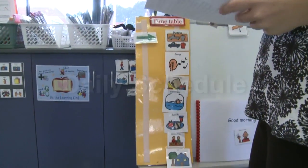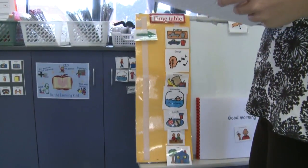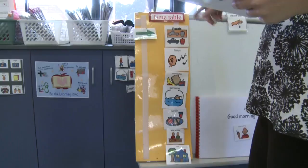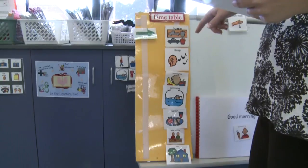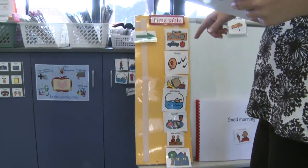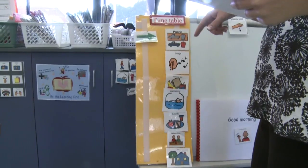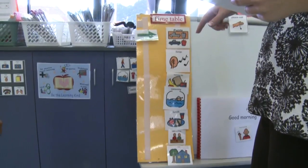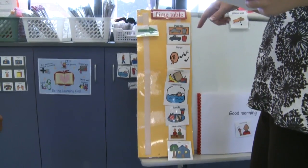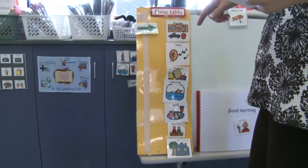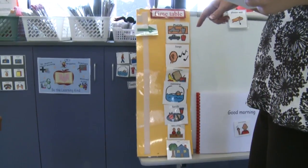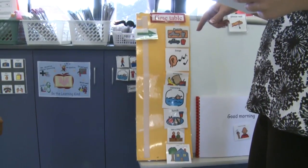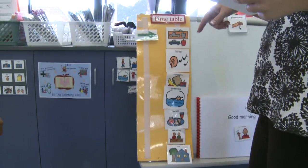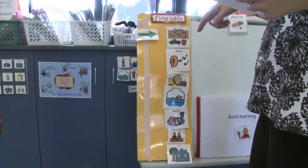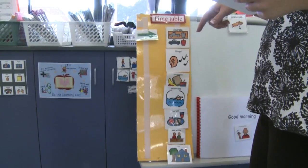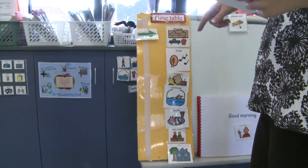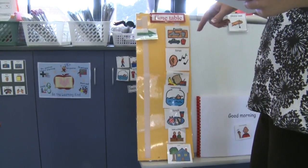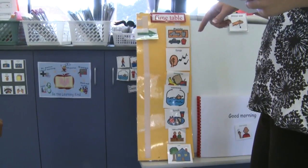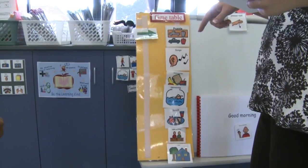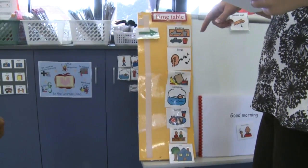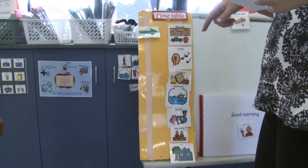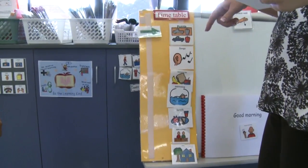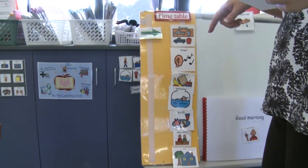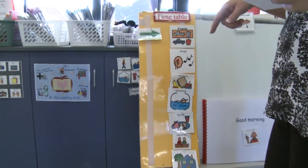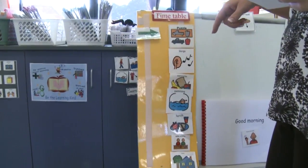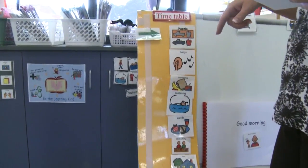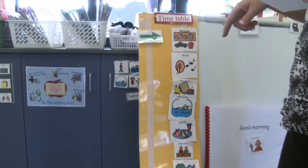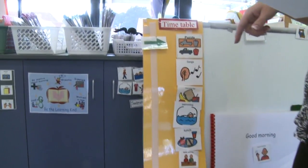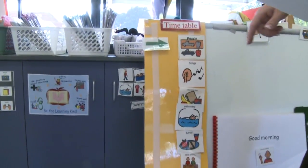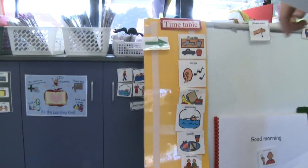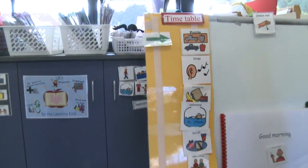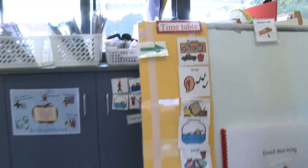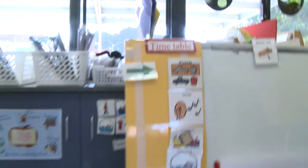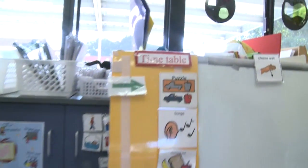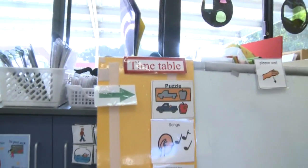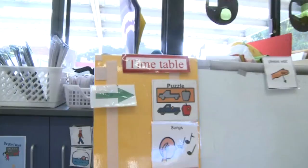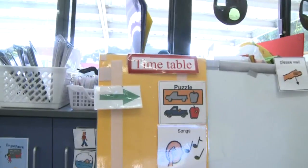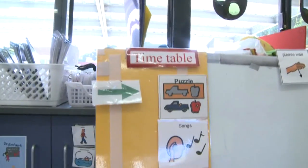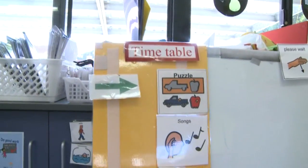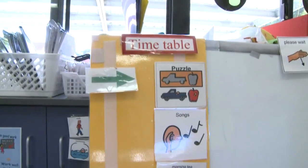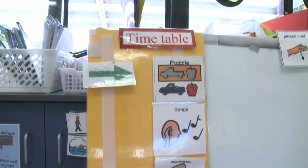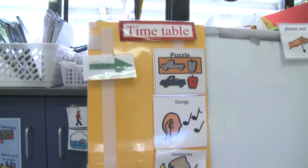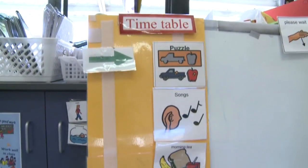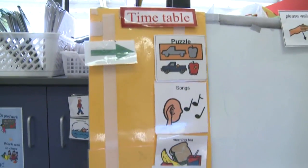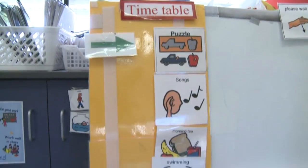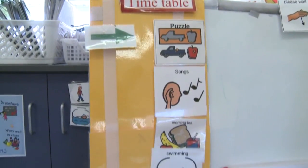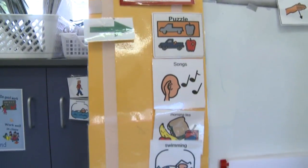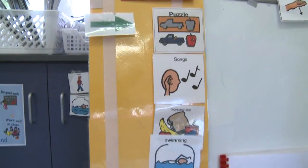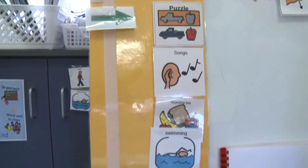Daily schedules can provide the child with a sense of security and control because they can see how their day is planned and structured instead of feeling anxious